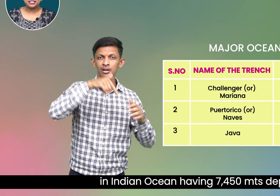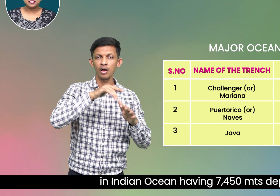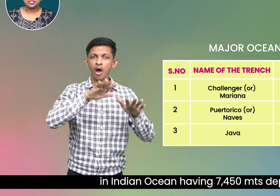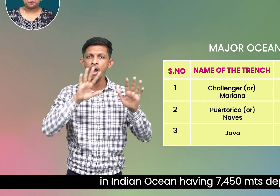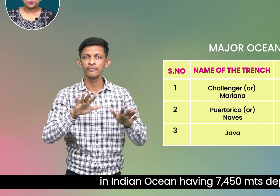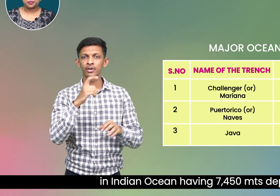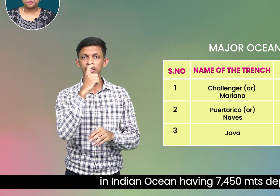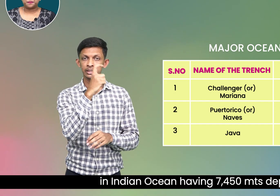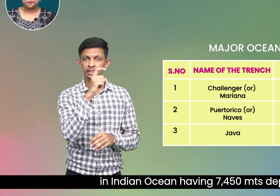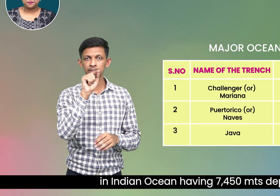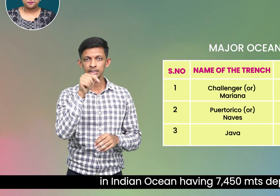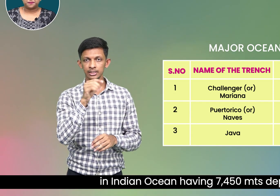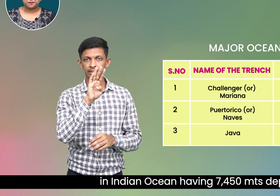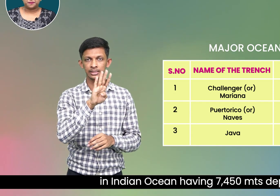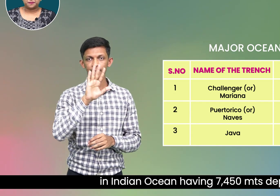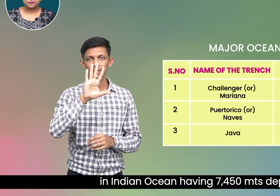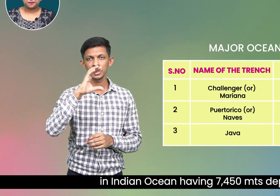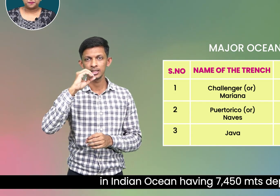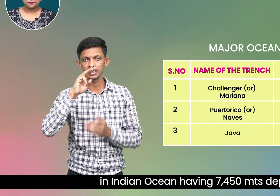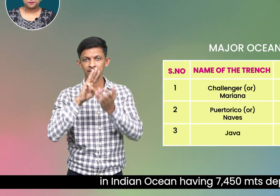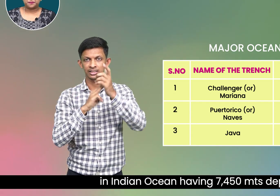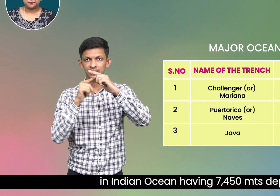7,450 meters depth.